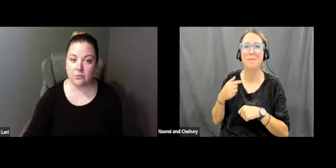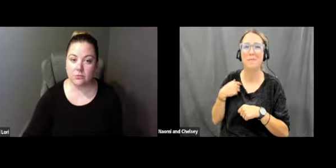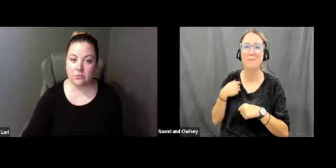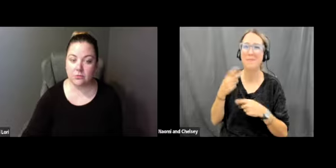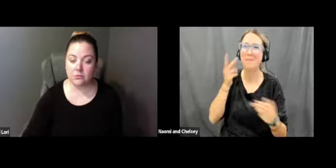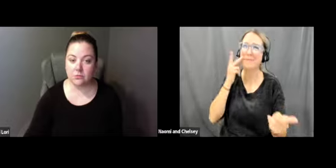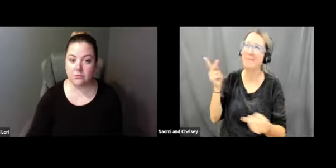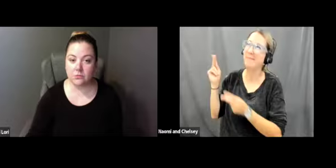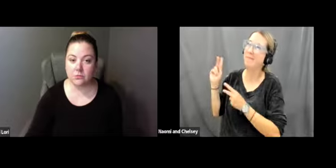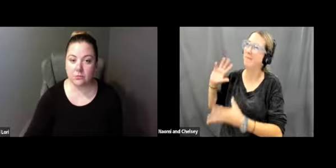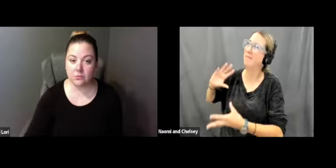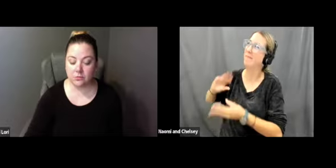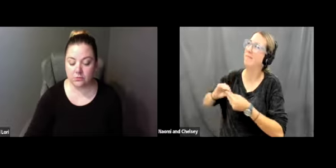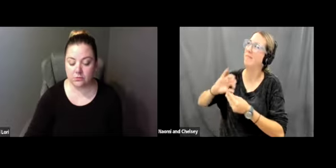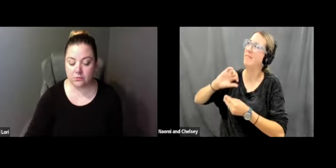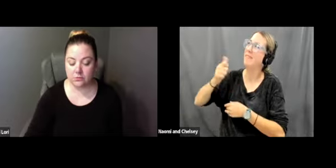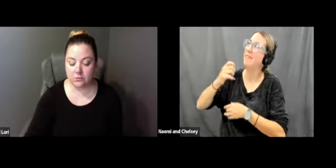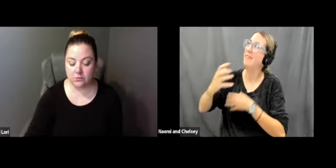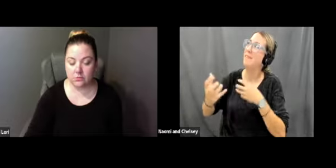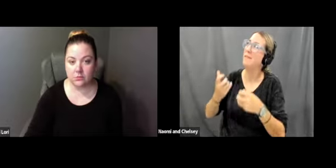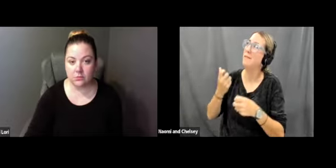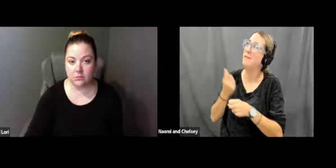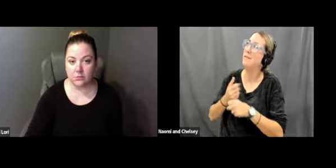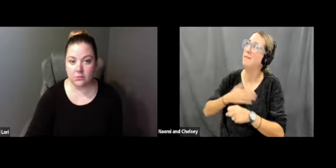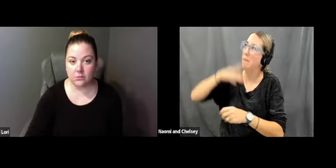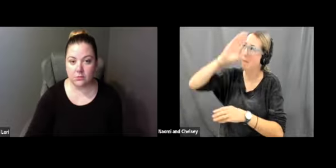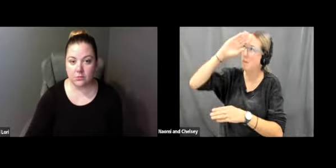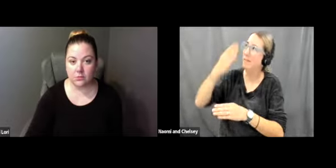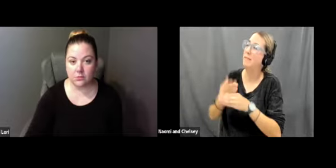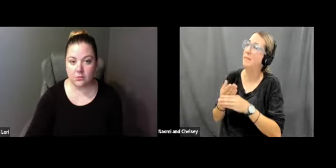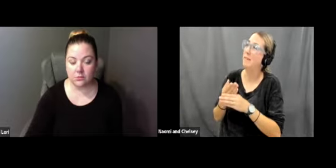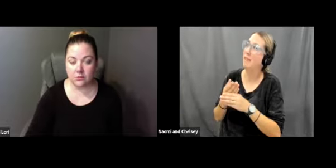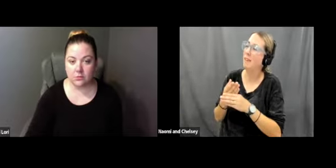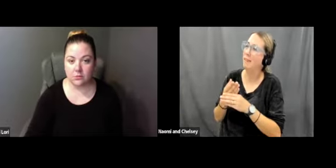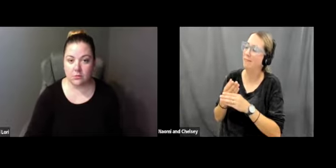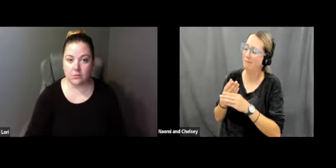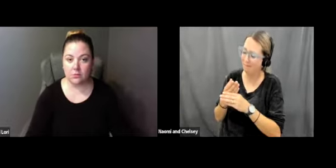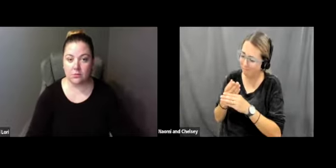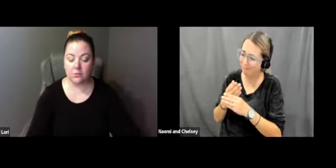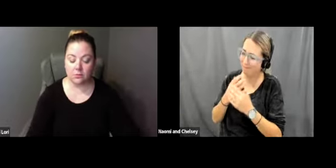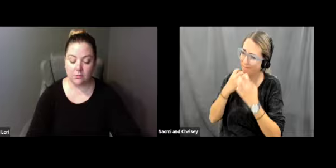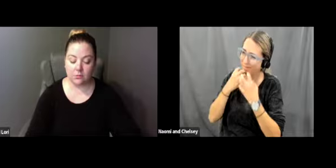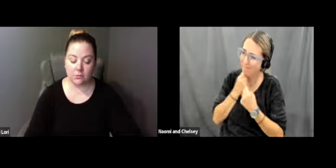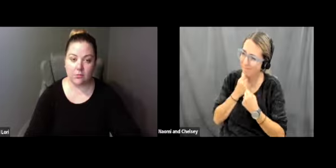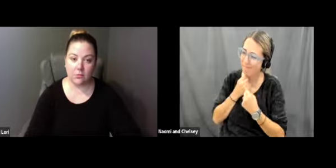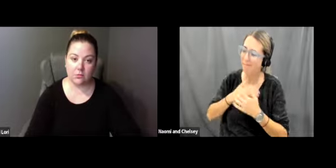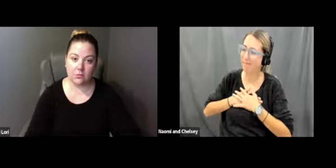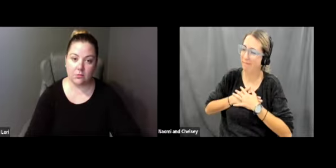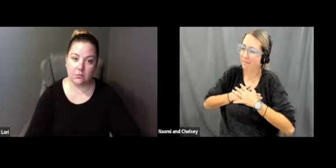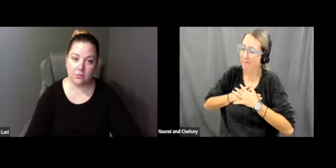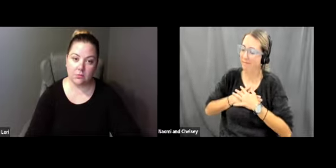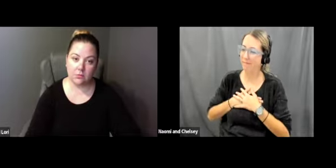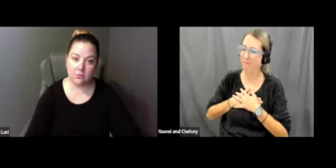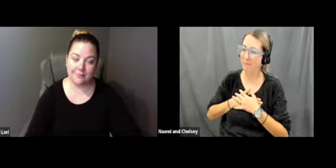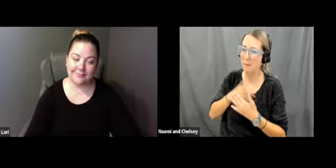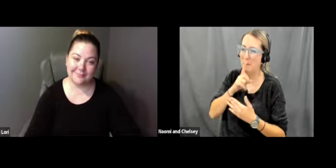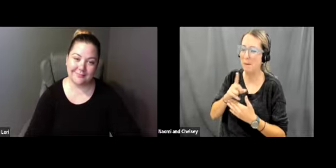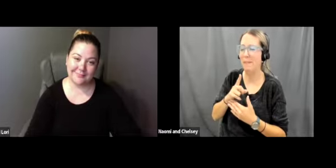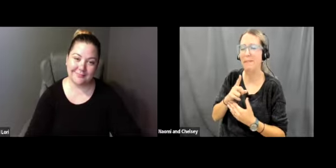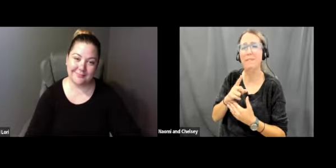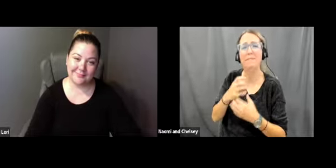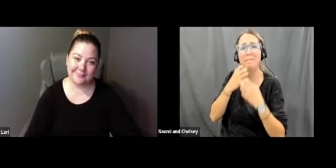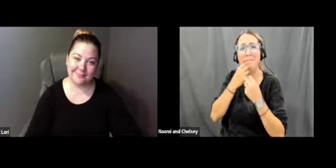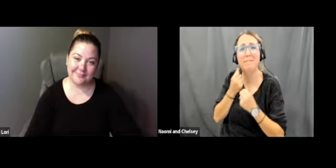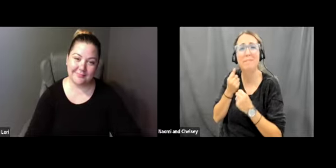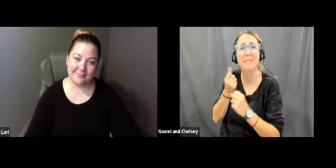how wonderful they've been. And he's just one of the lights of my life. And I'm